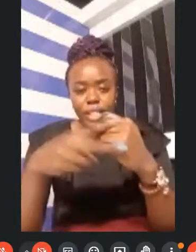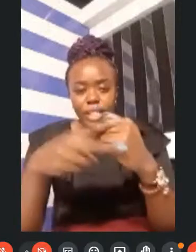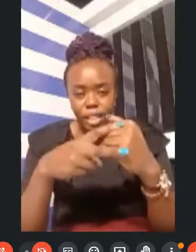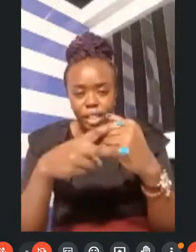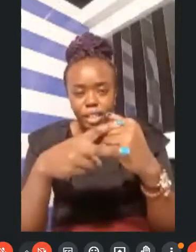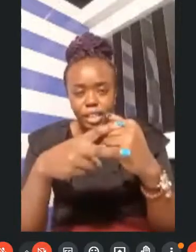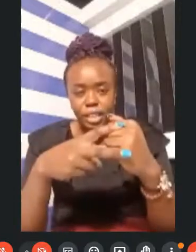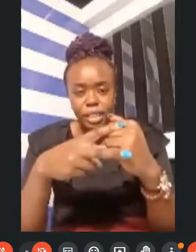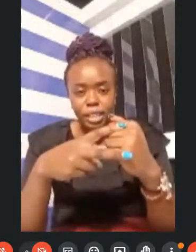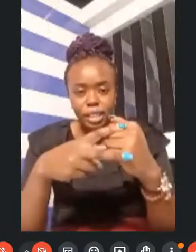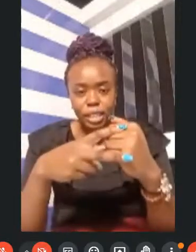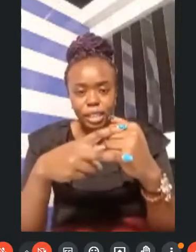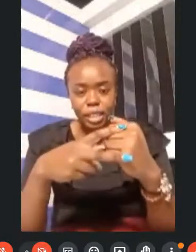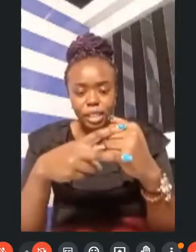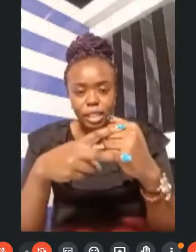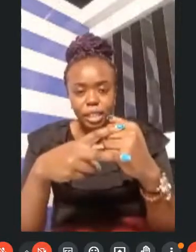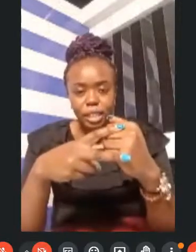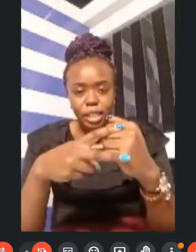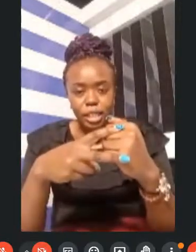17,